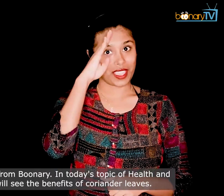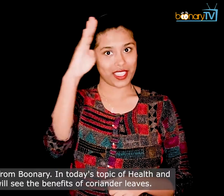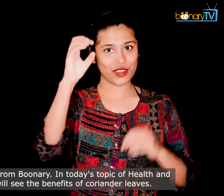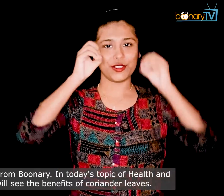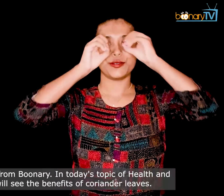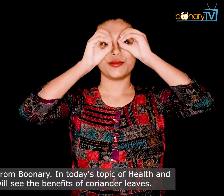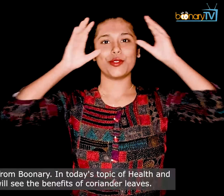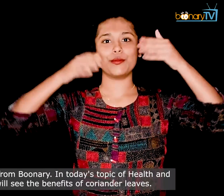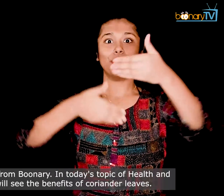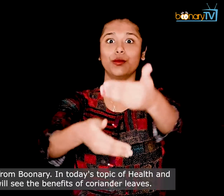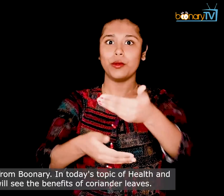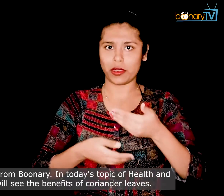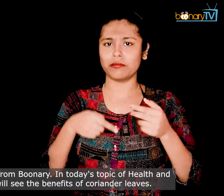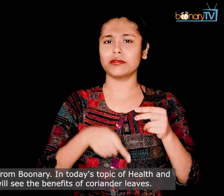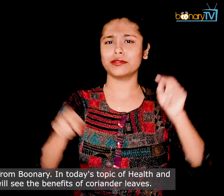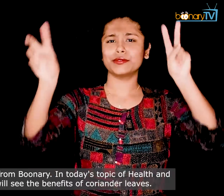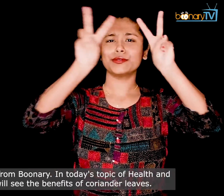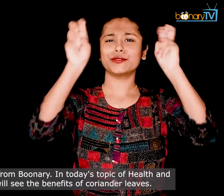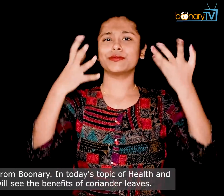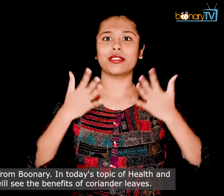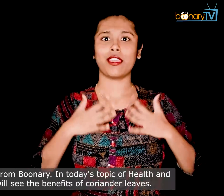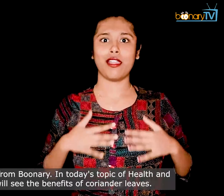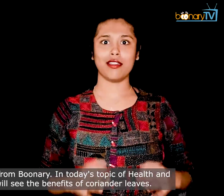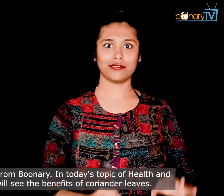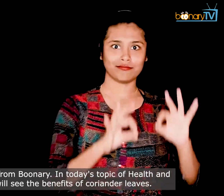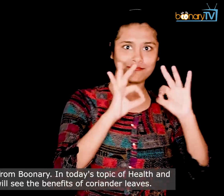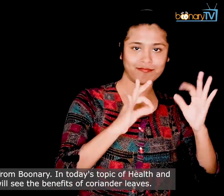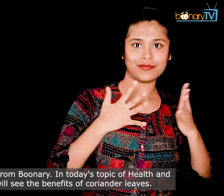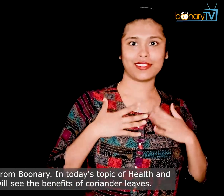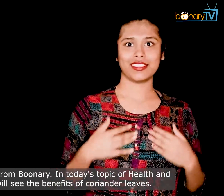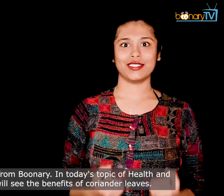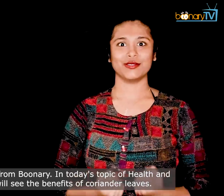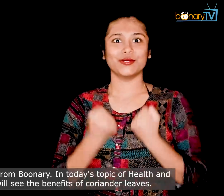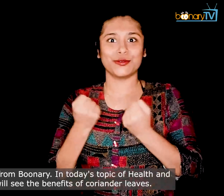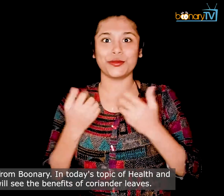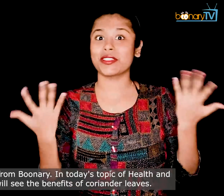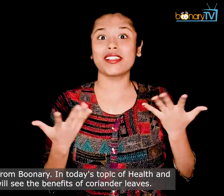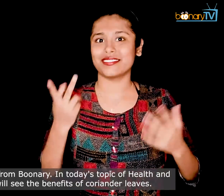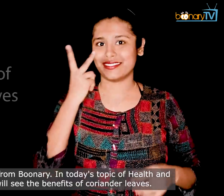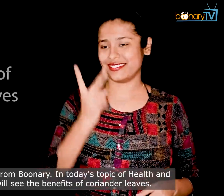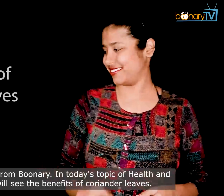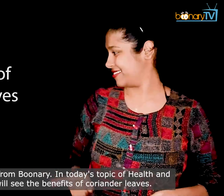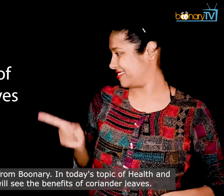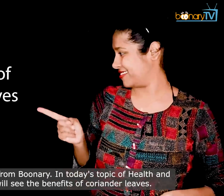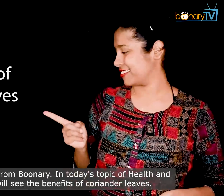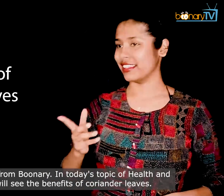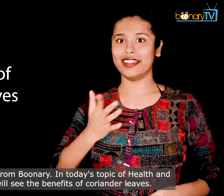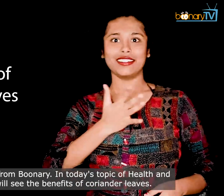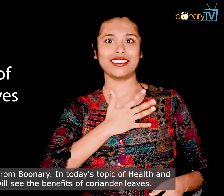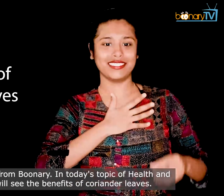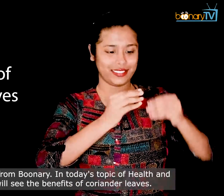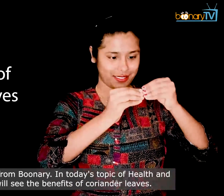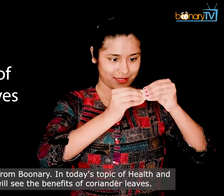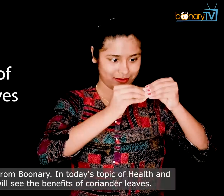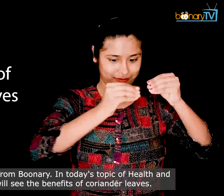Hello, greetings from Boonery. In today's topic of health and fitness, we will see the benefits